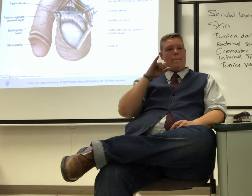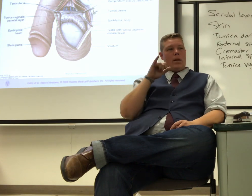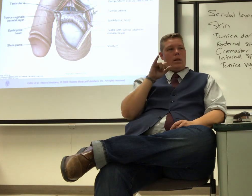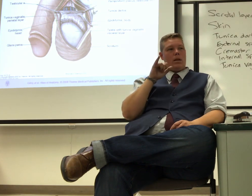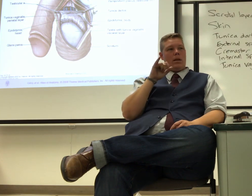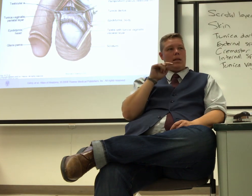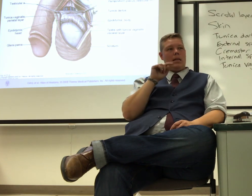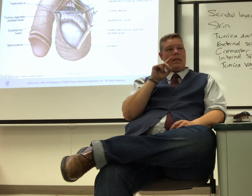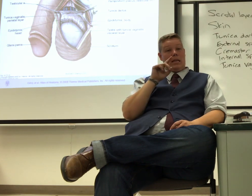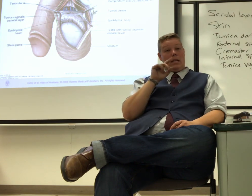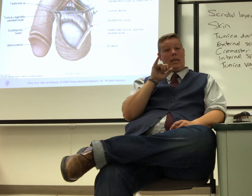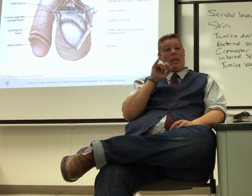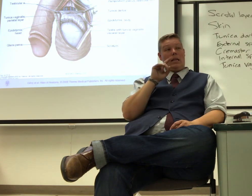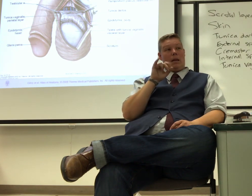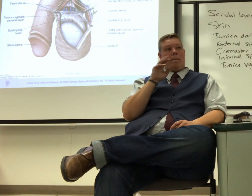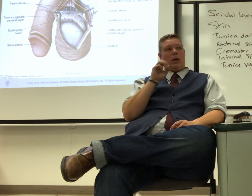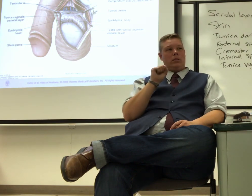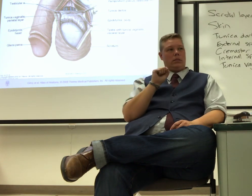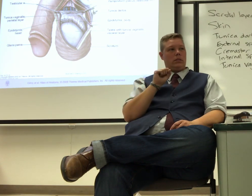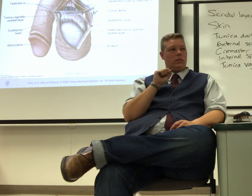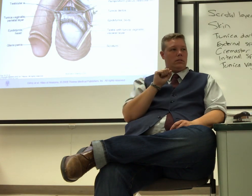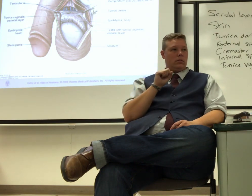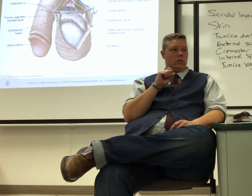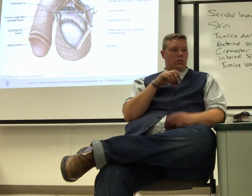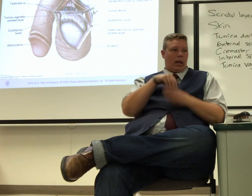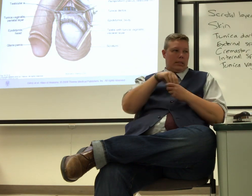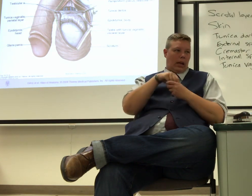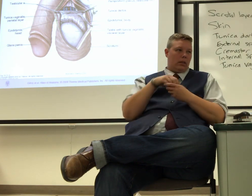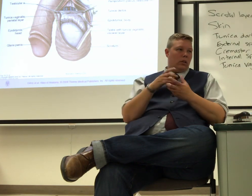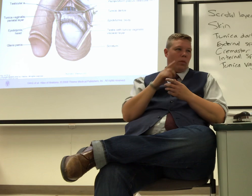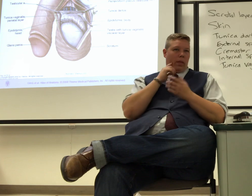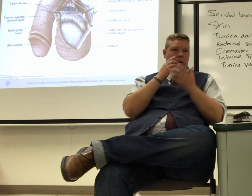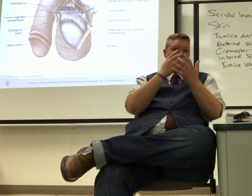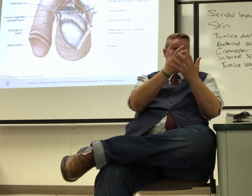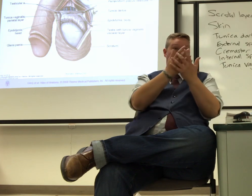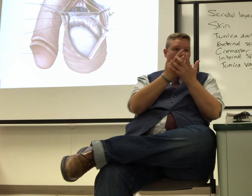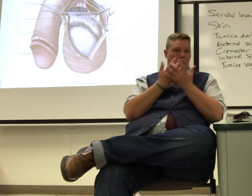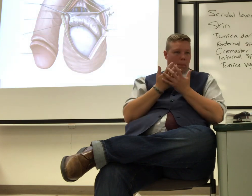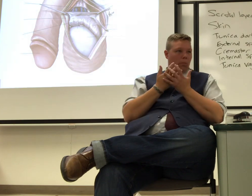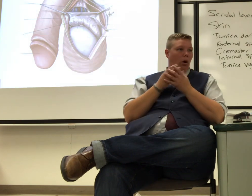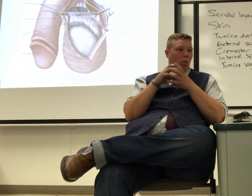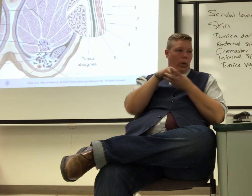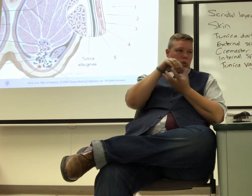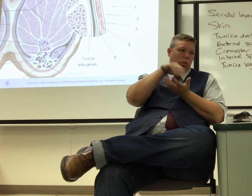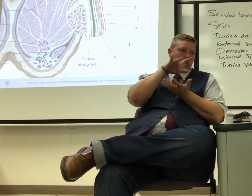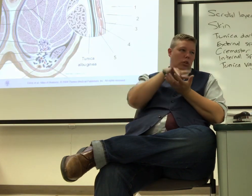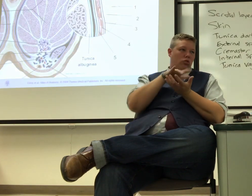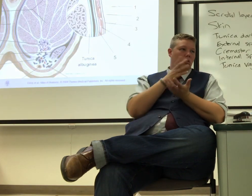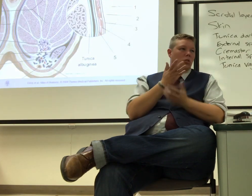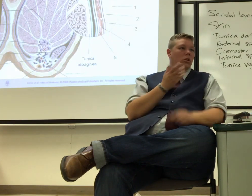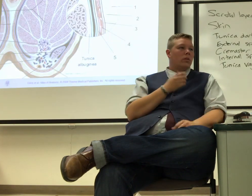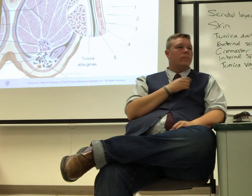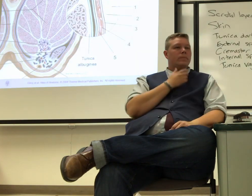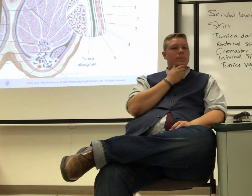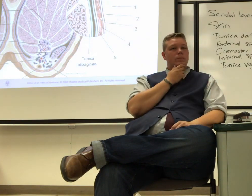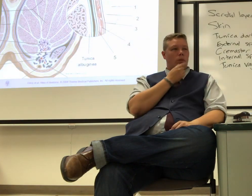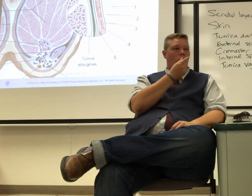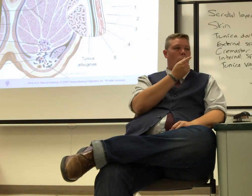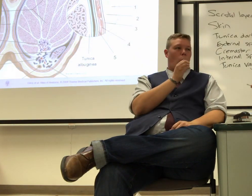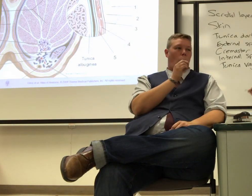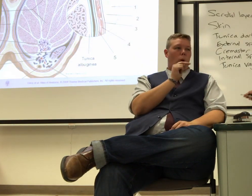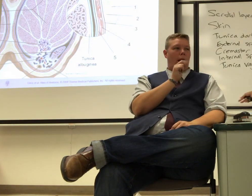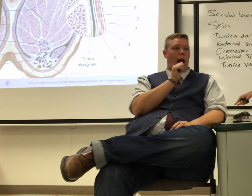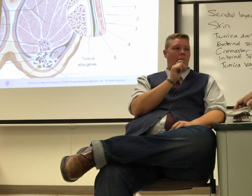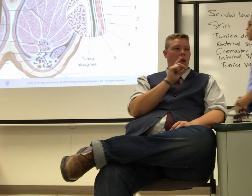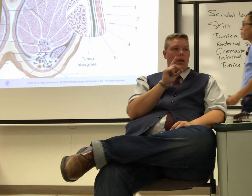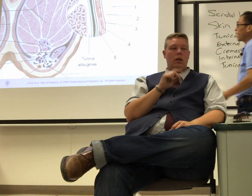as deep as you get, you know, all the way down to the gonad there. Now, if you move on to this figure